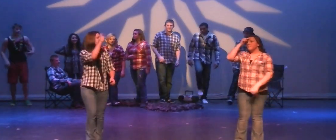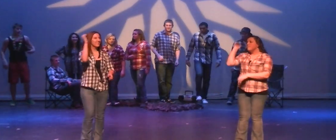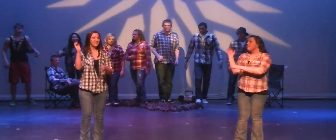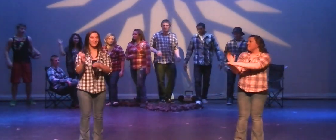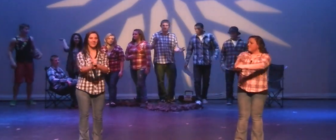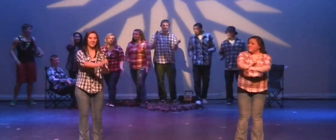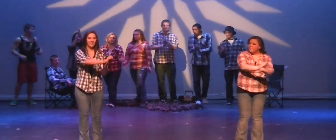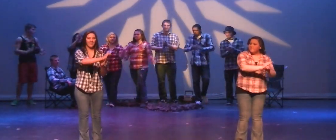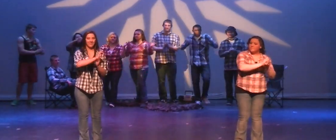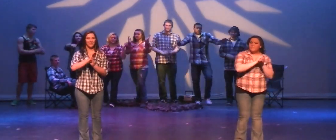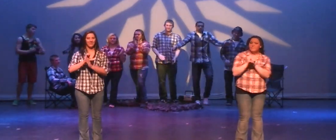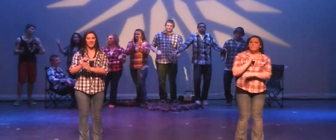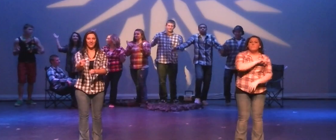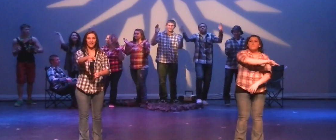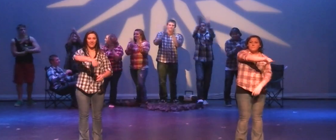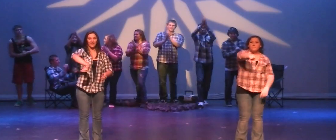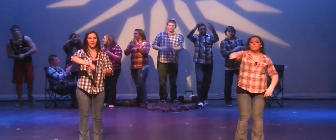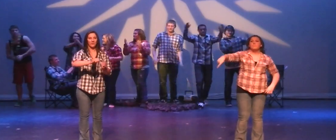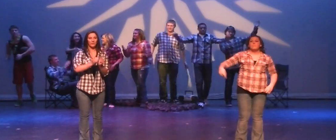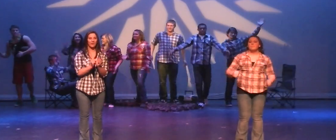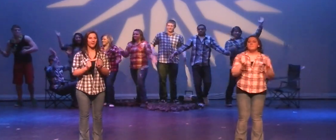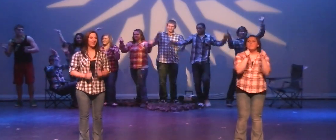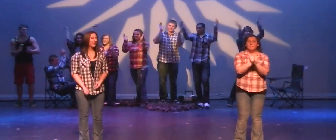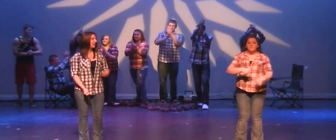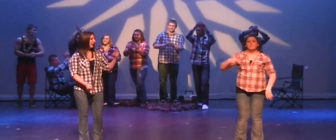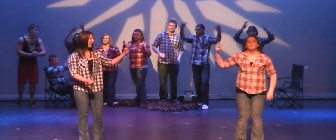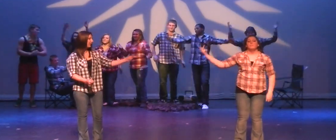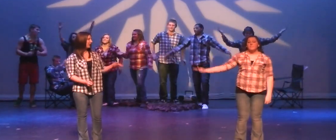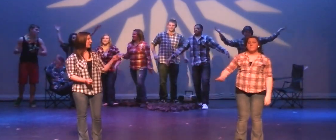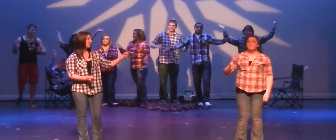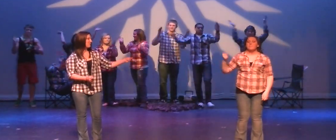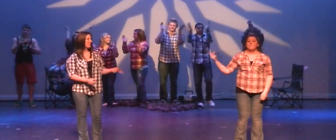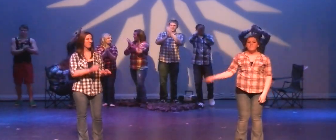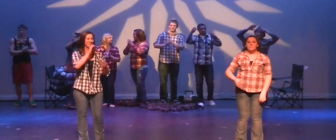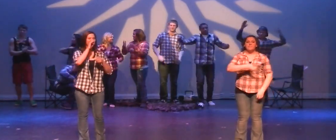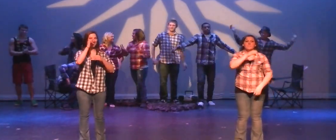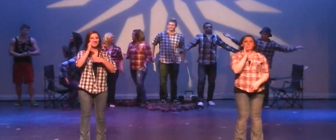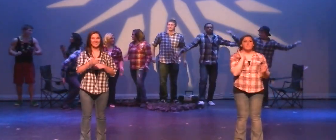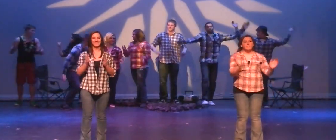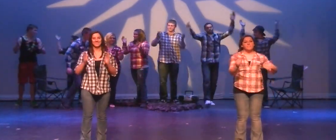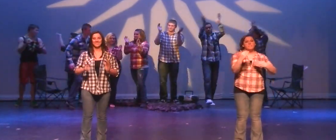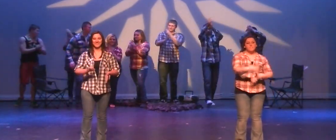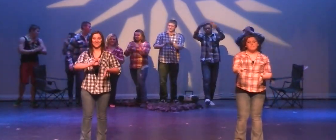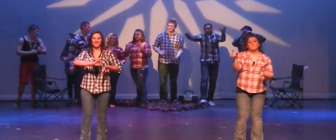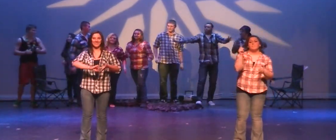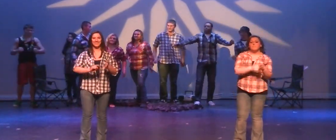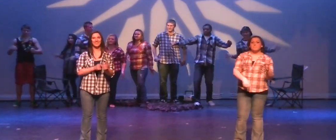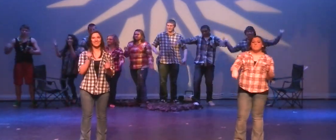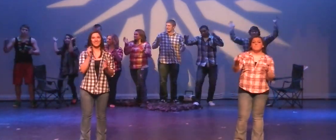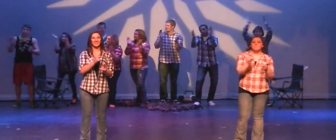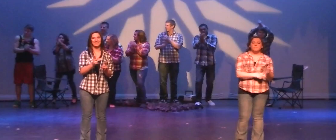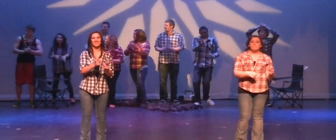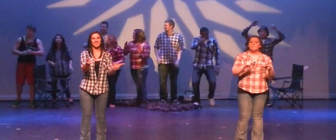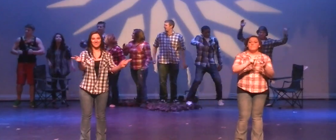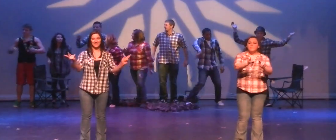So now to everybody, are you with me? Let that eagle jump rock your piece of